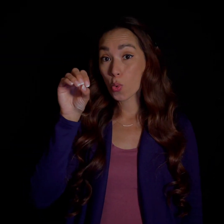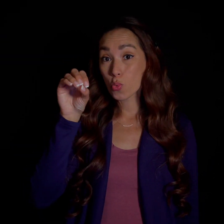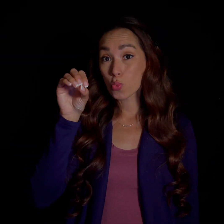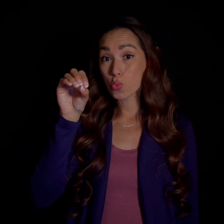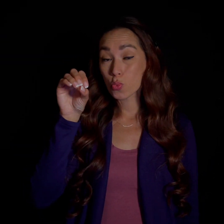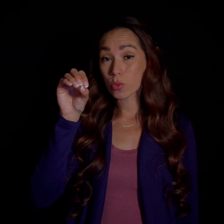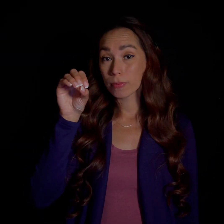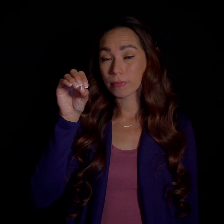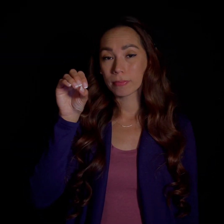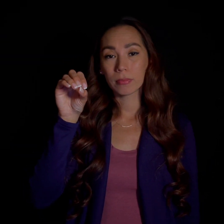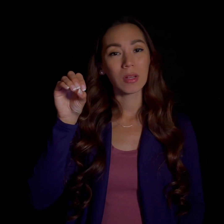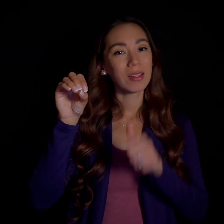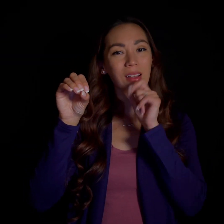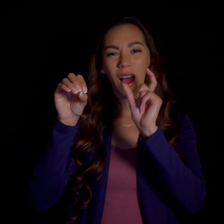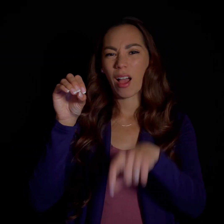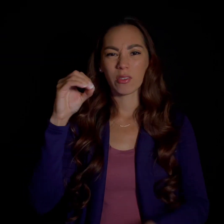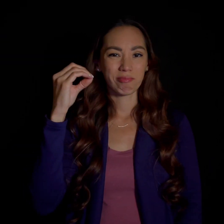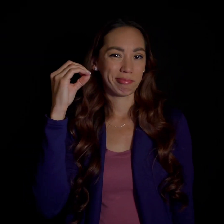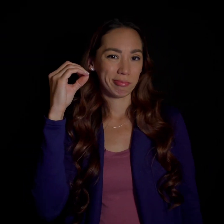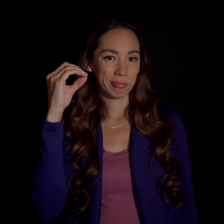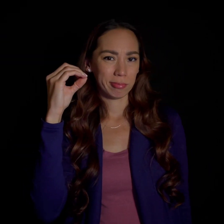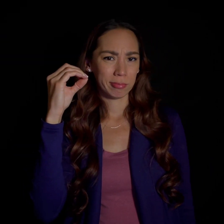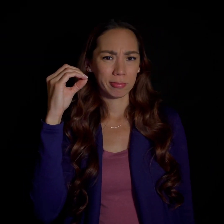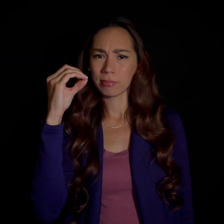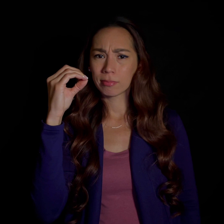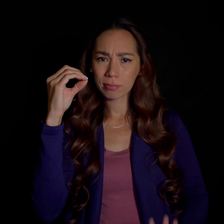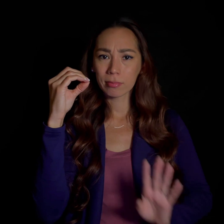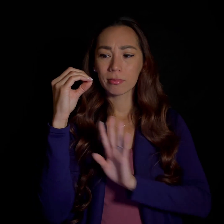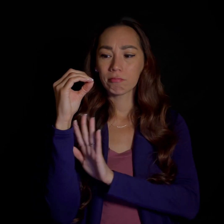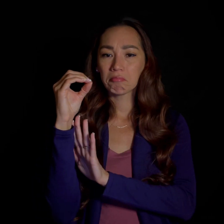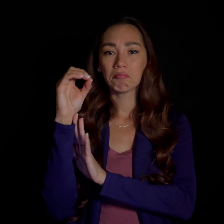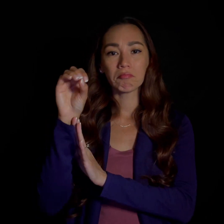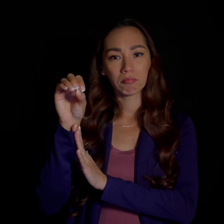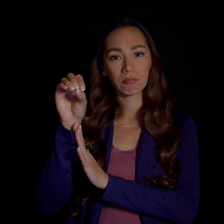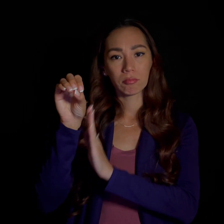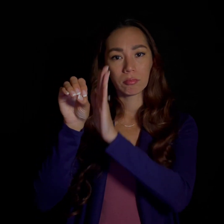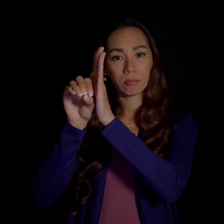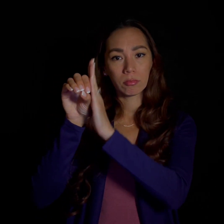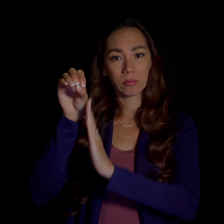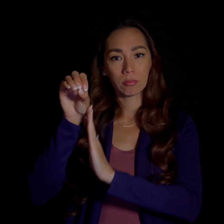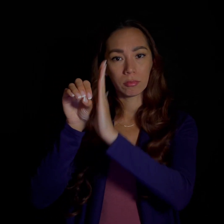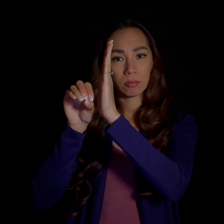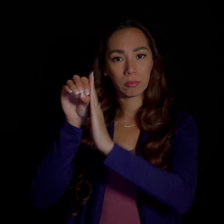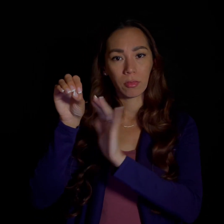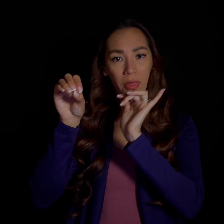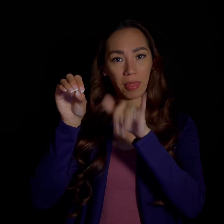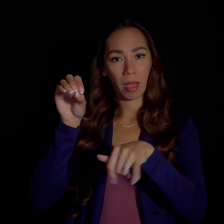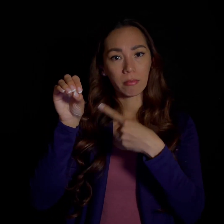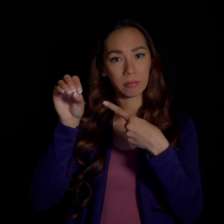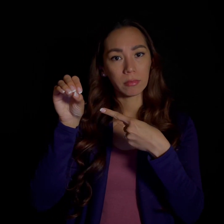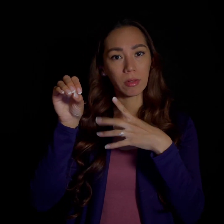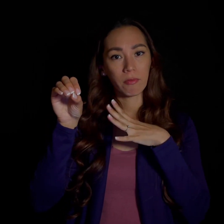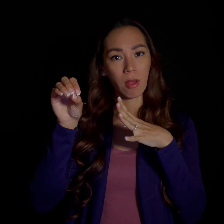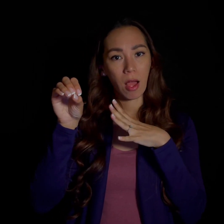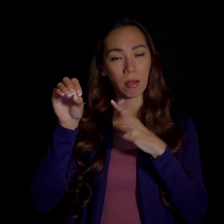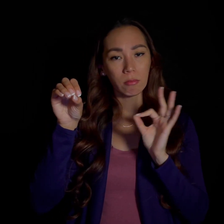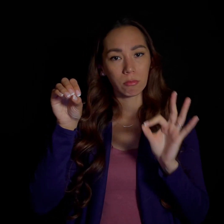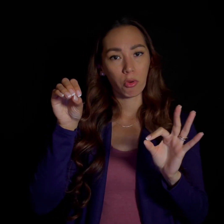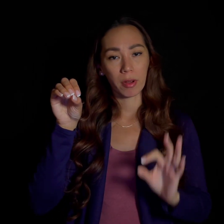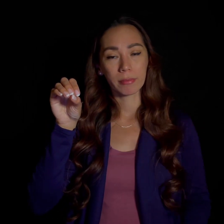pretty self-explanatory. You don't need to turn it to the side. You can just go forward or somewhere